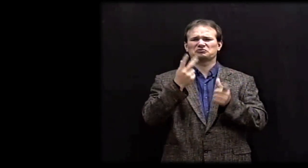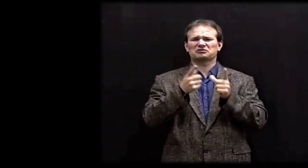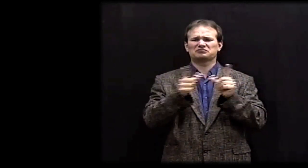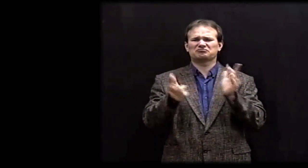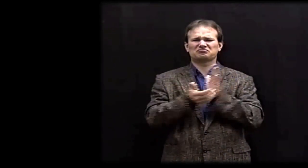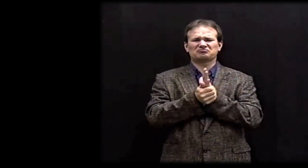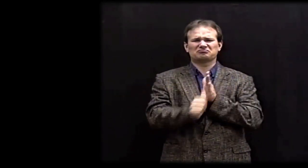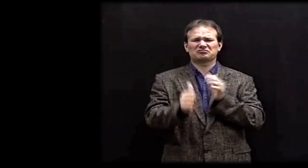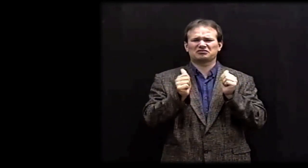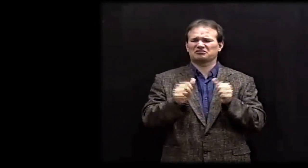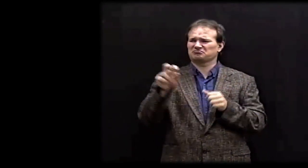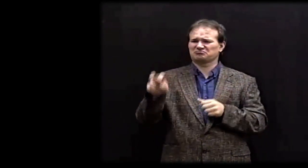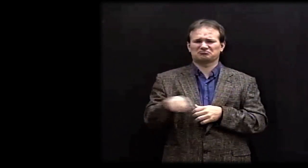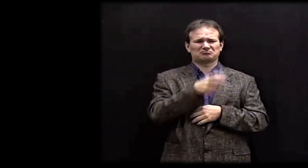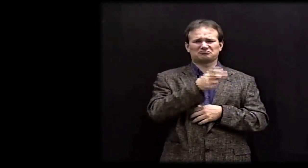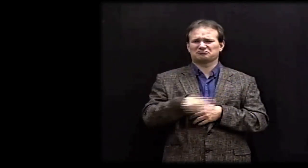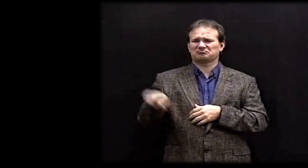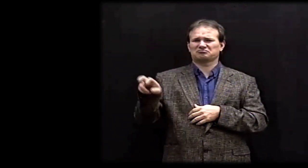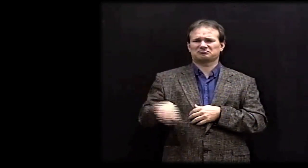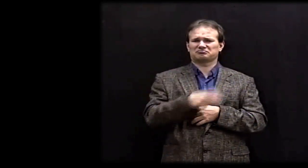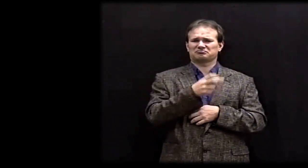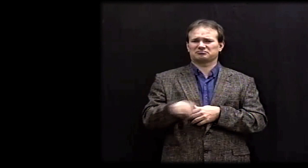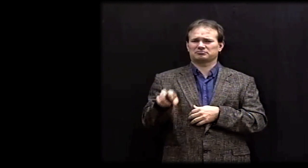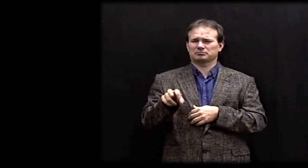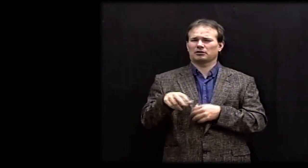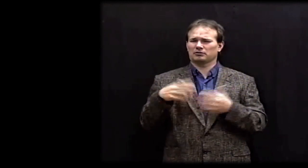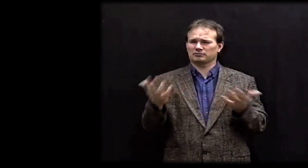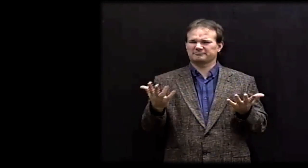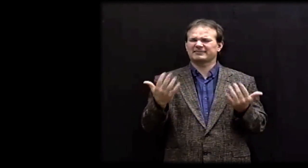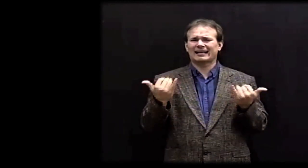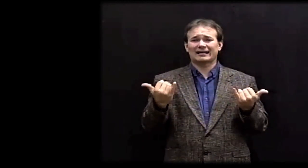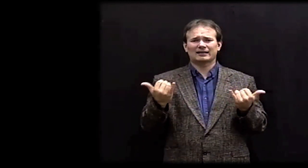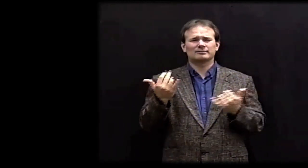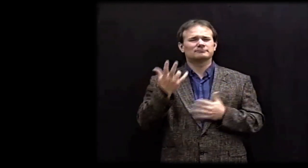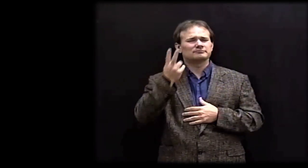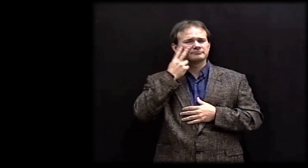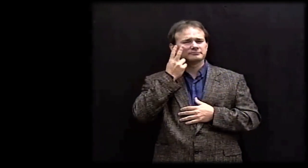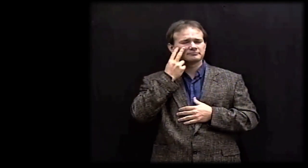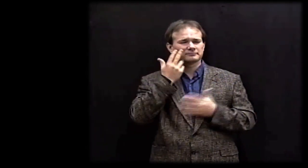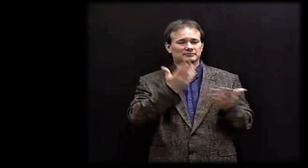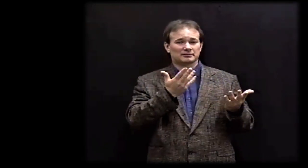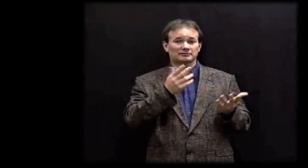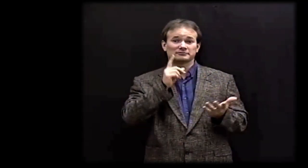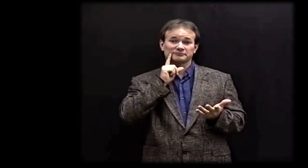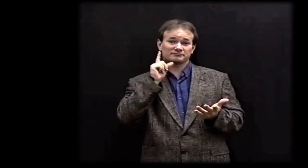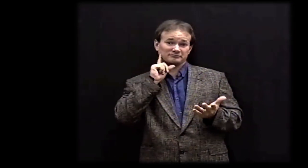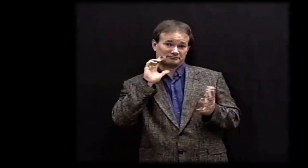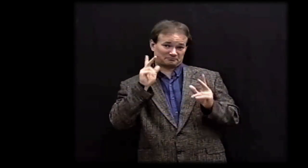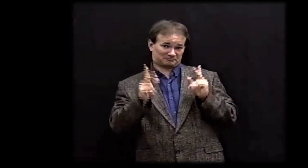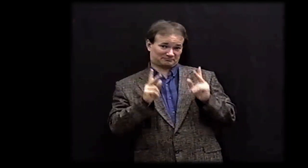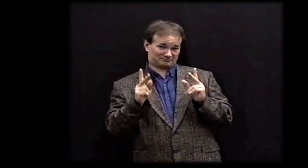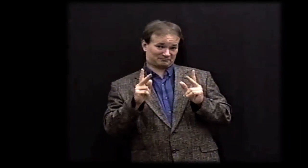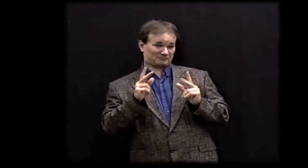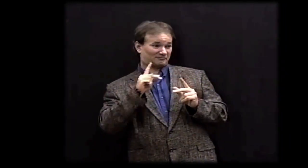depth. To the general public, bilingualism is when you speak two languages fluently, and you can go between them